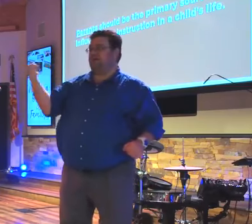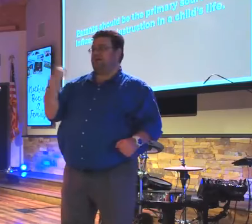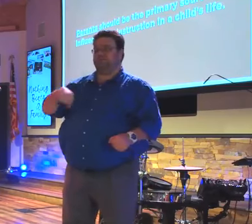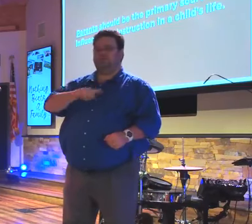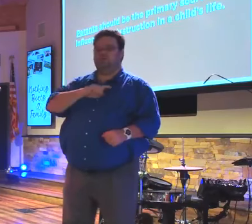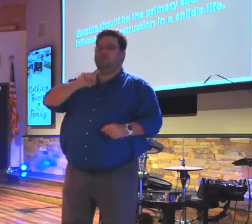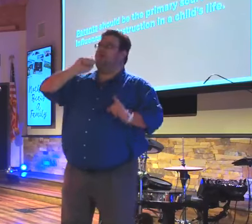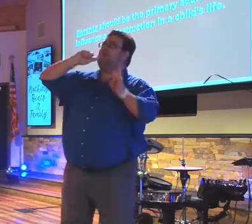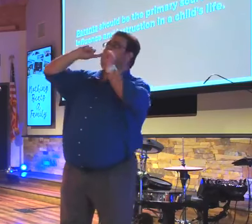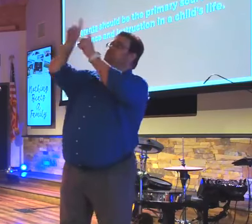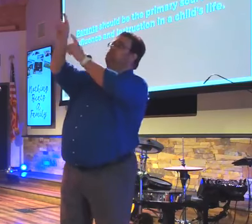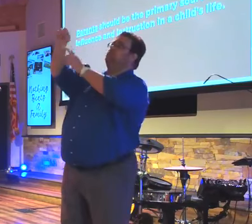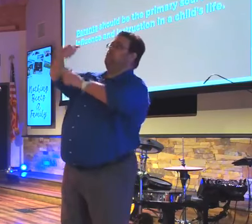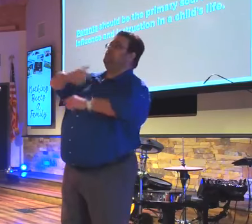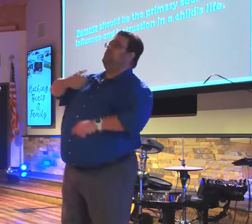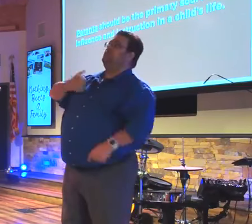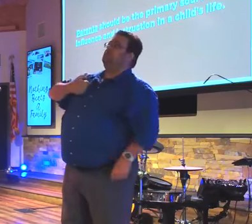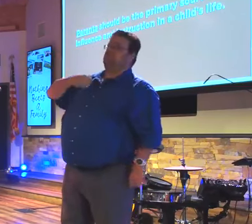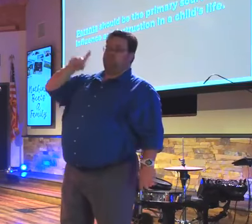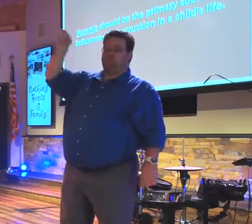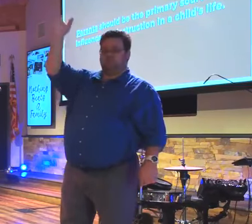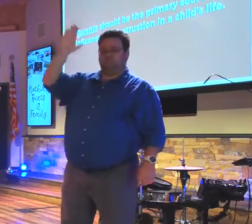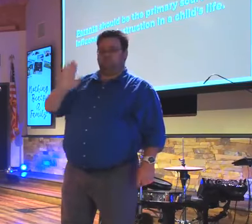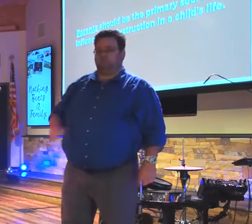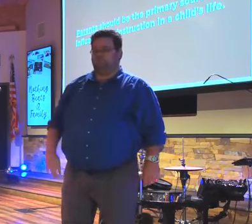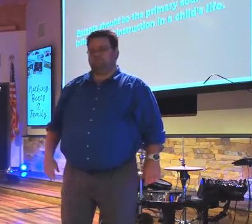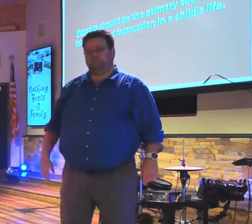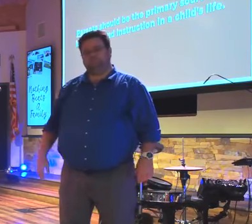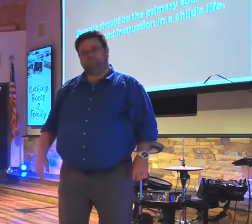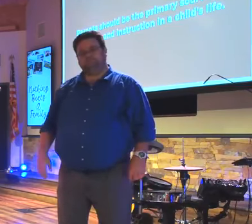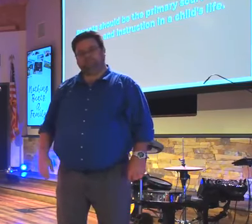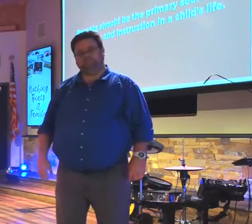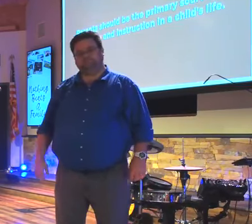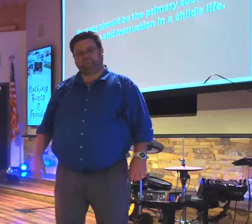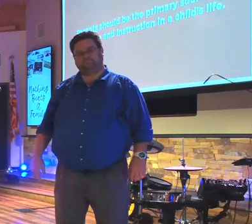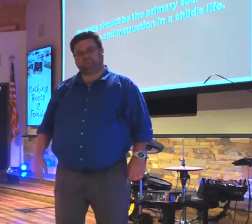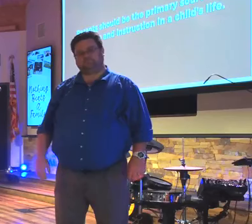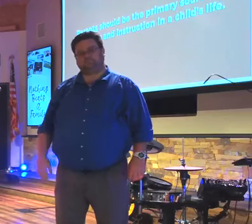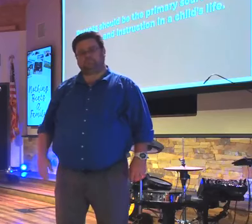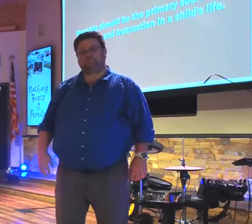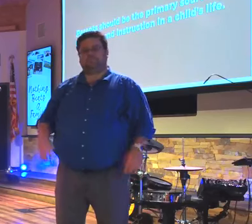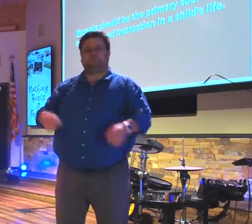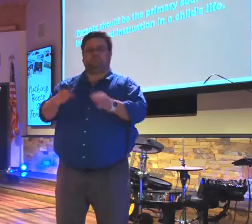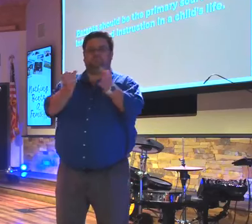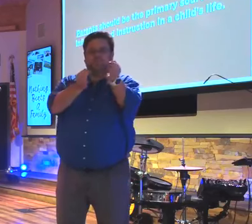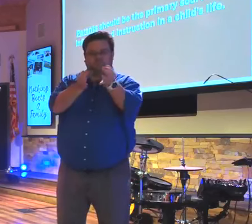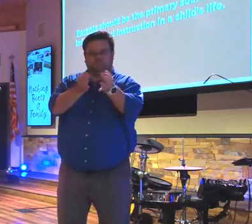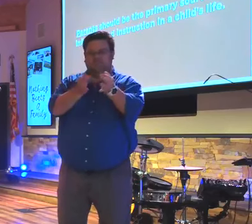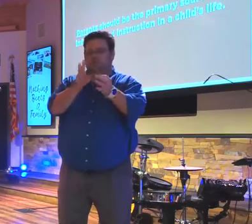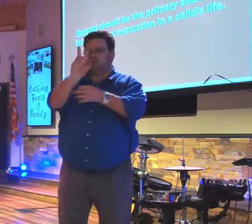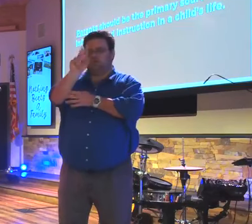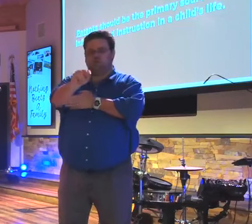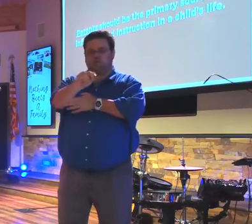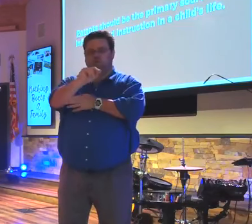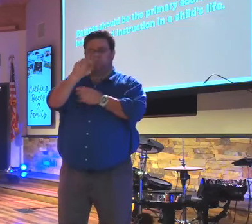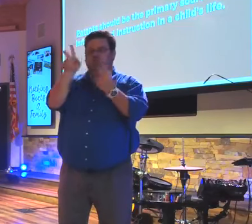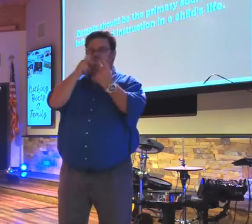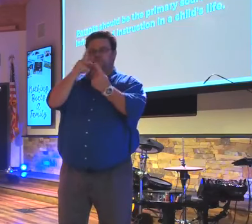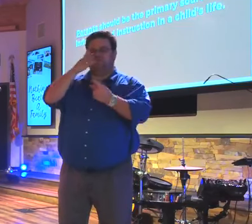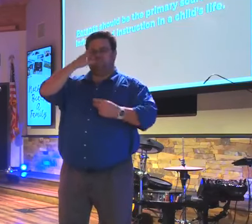give account of himself to God. So let me reiterate, there are no perfect